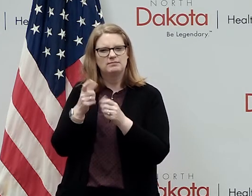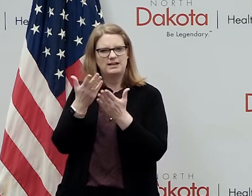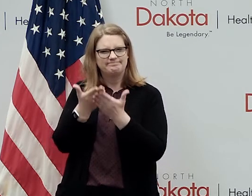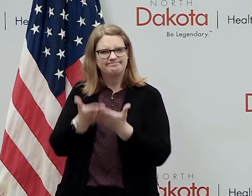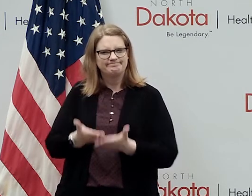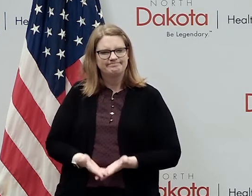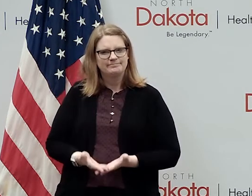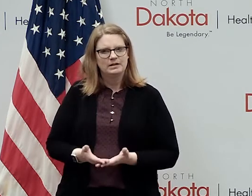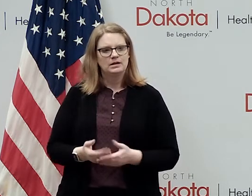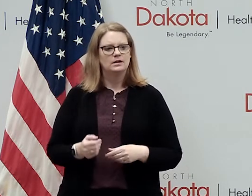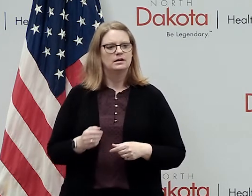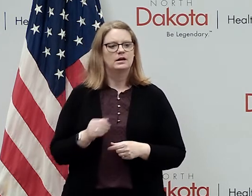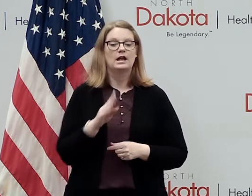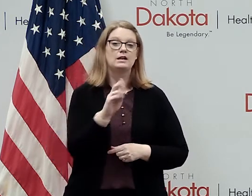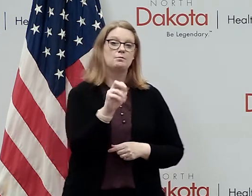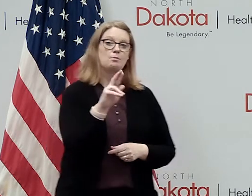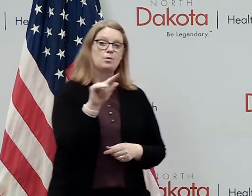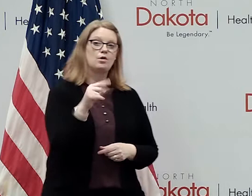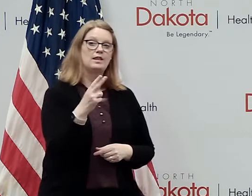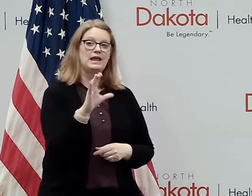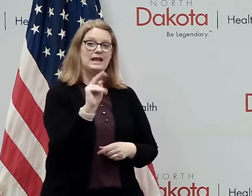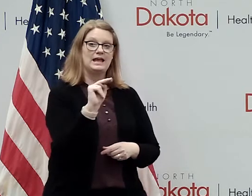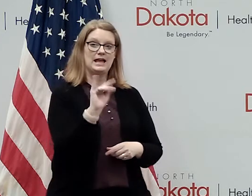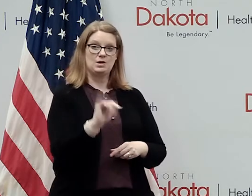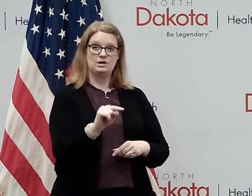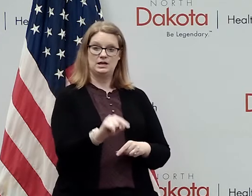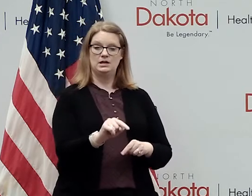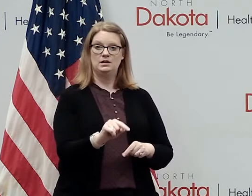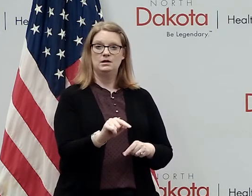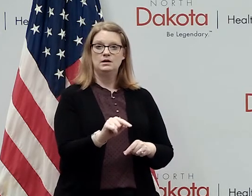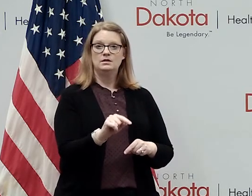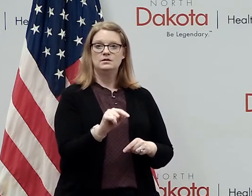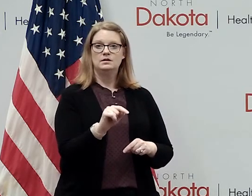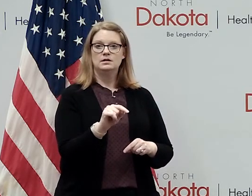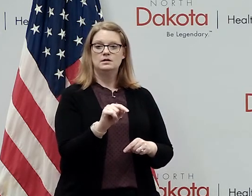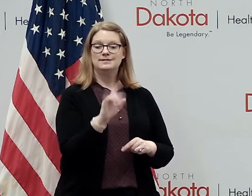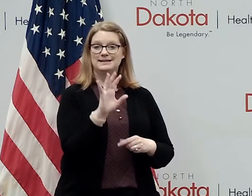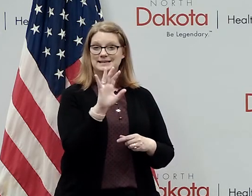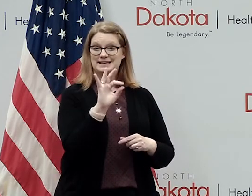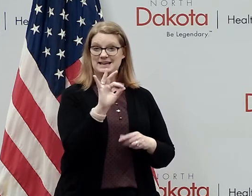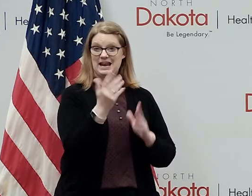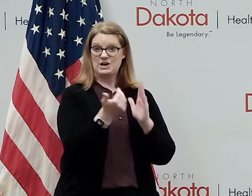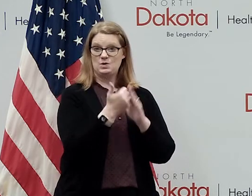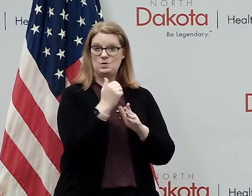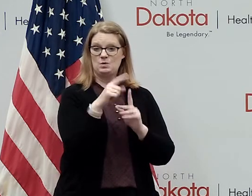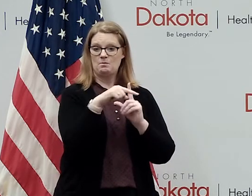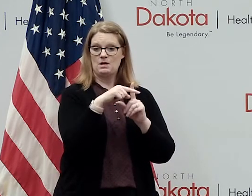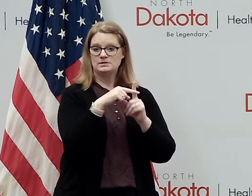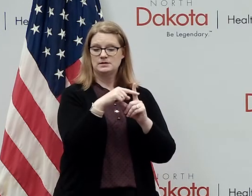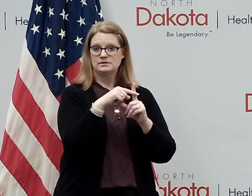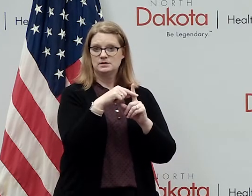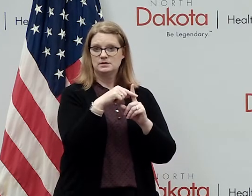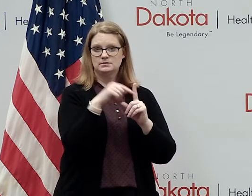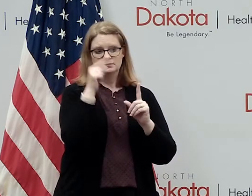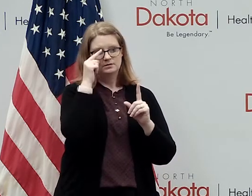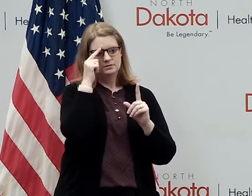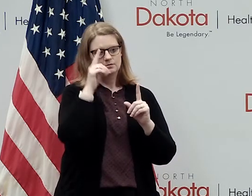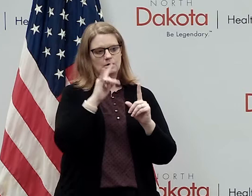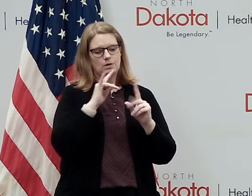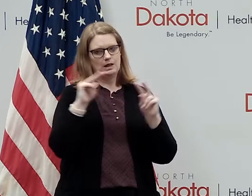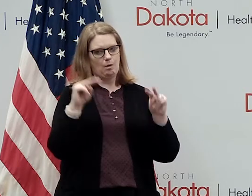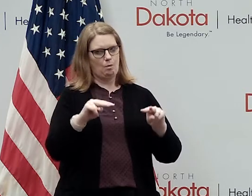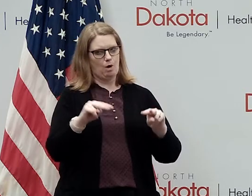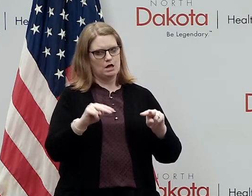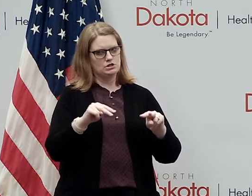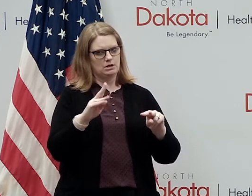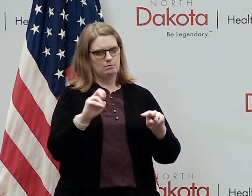then relative to Burley County, of course, again, with this 9 new positives here today, we're keeping a close eye on